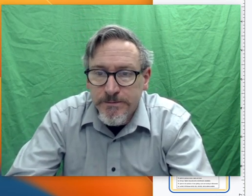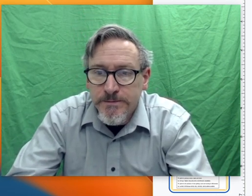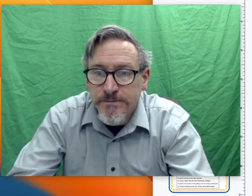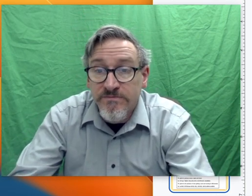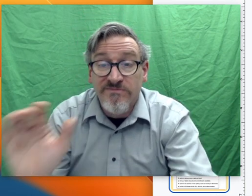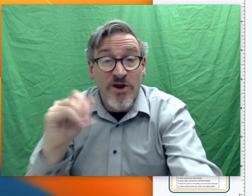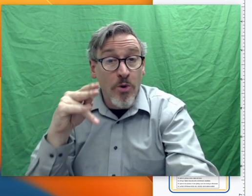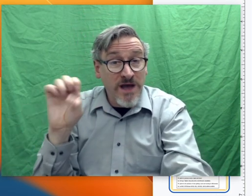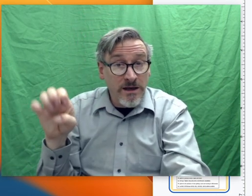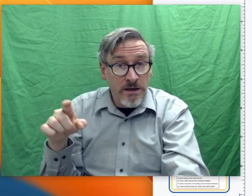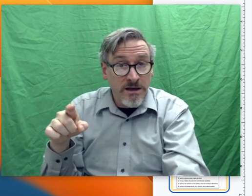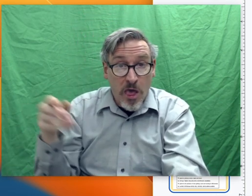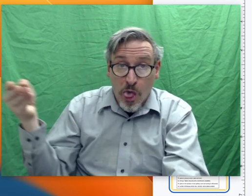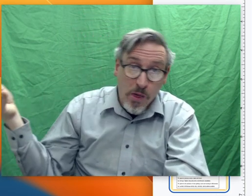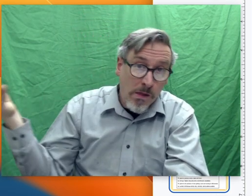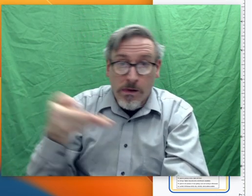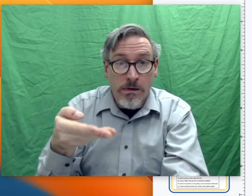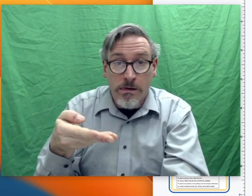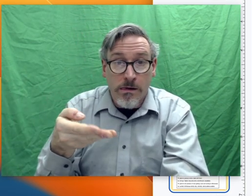same.